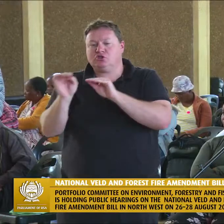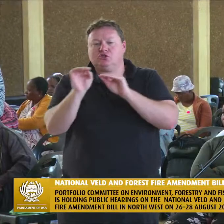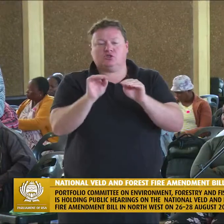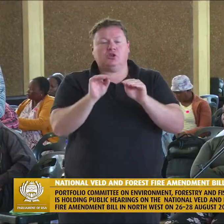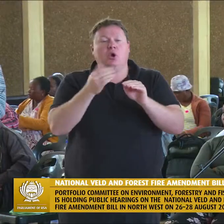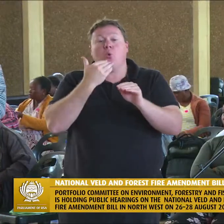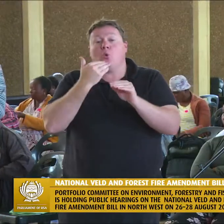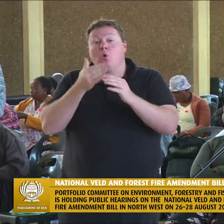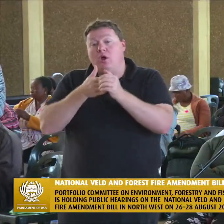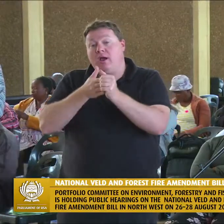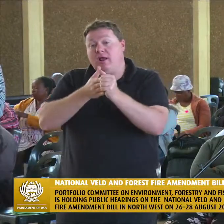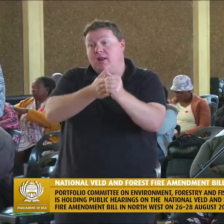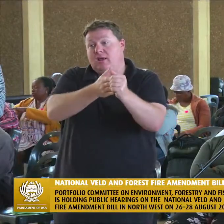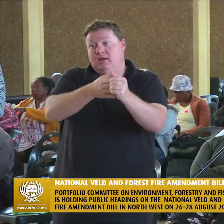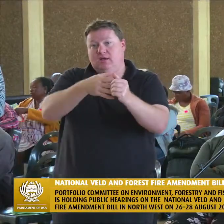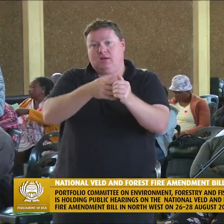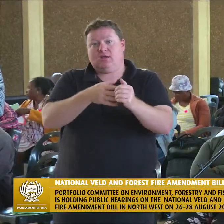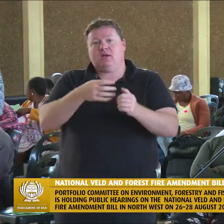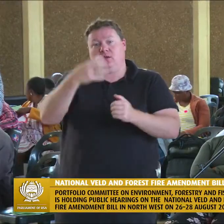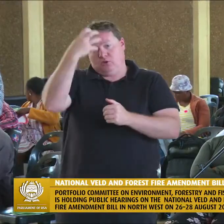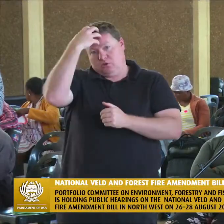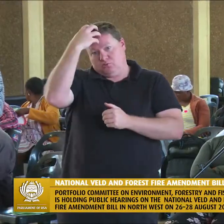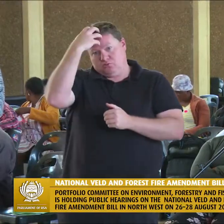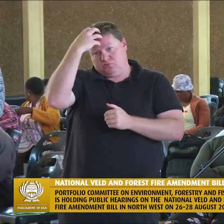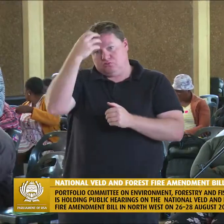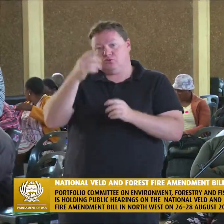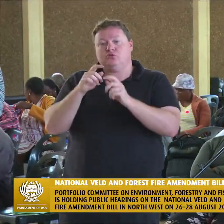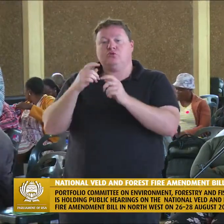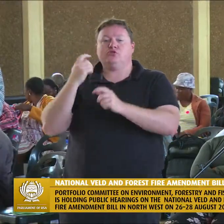leadership of our chieftainship